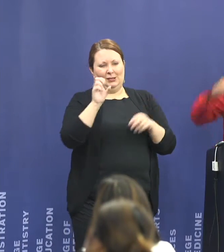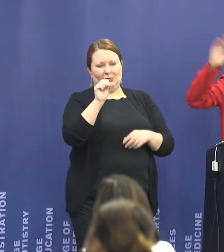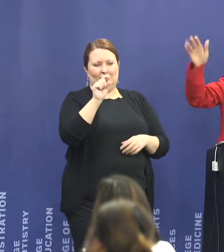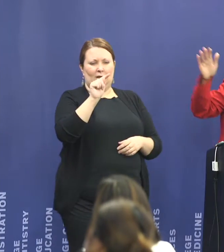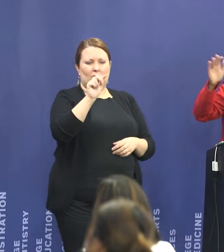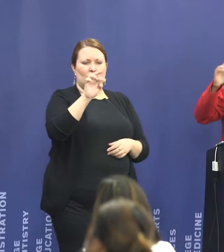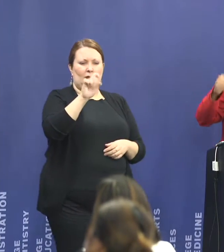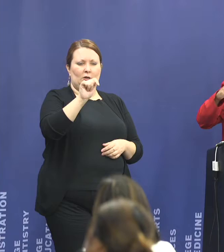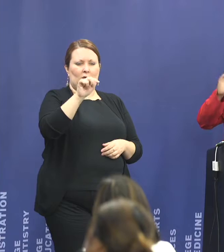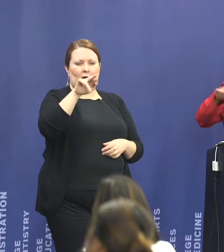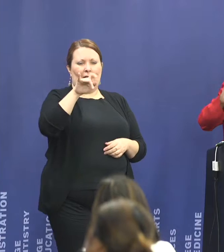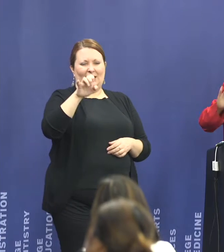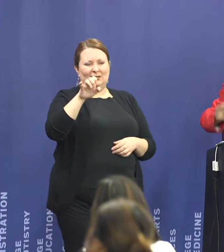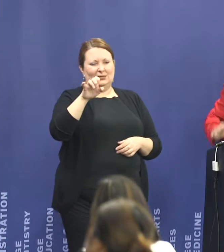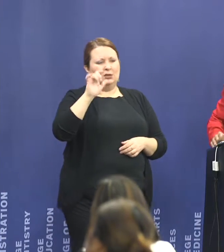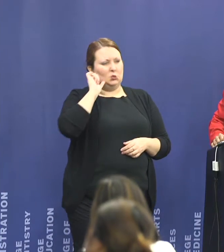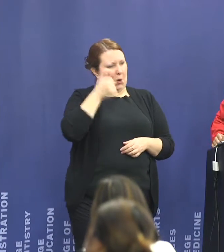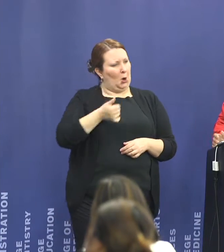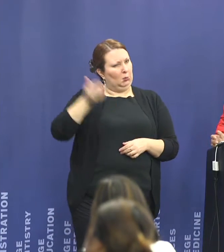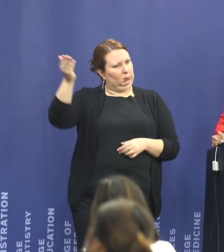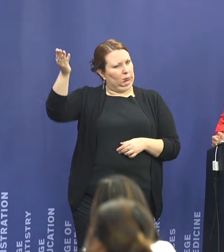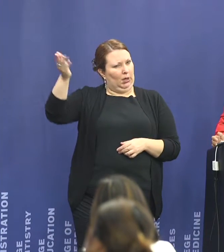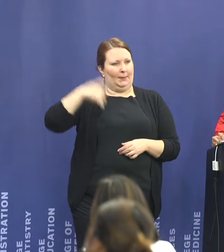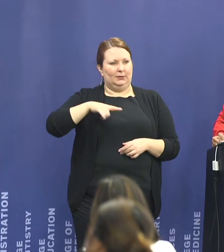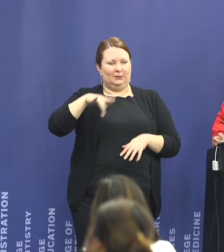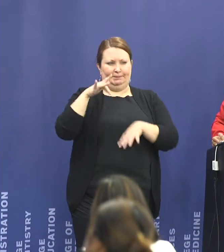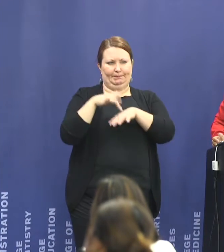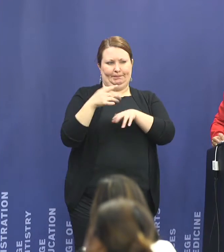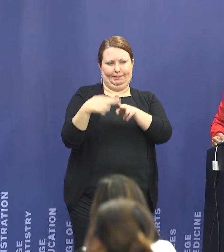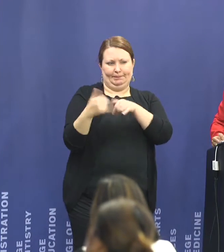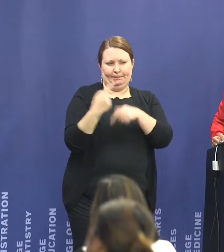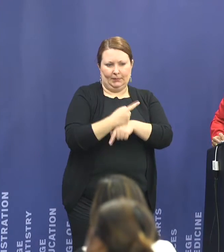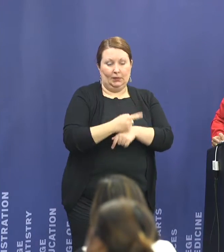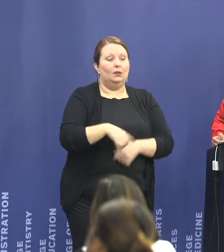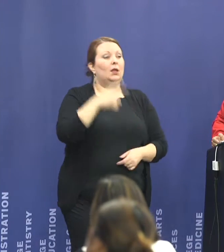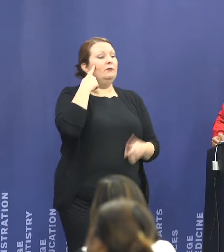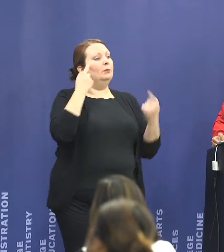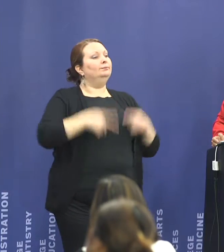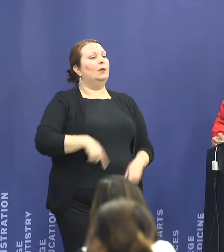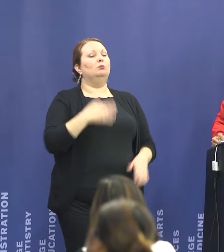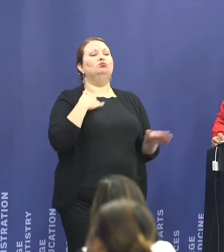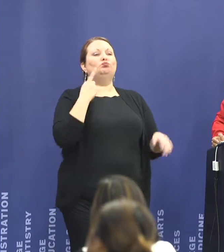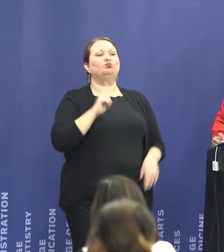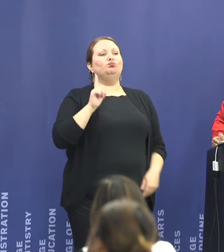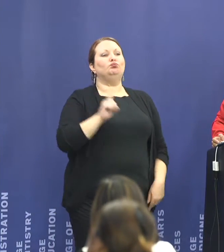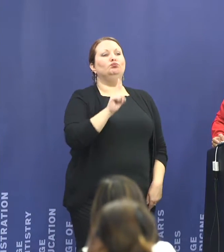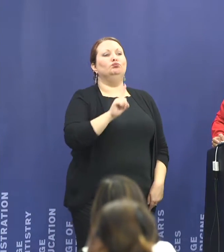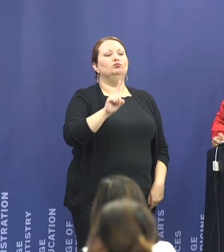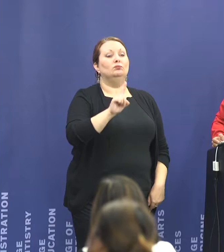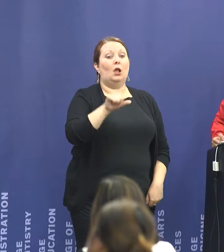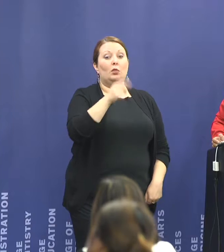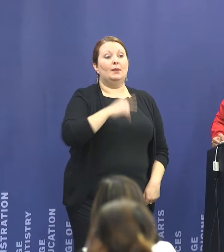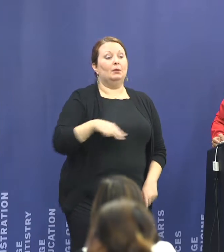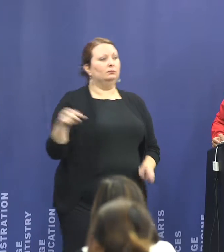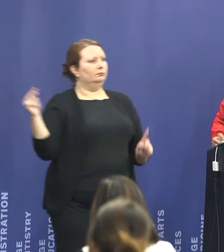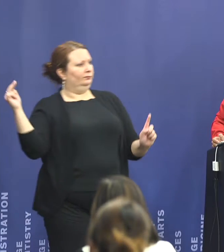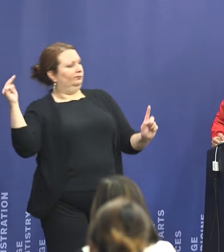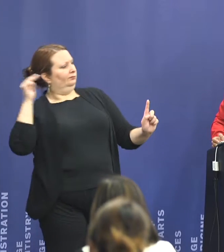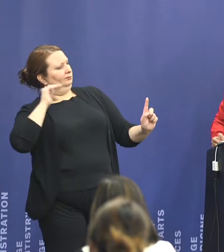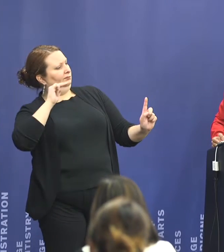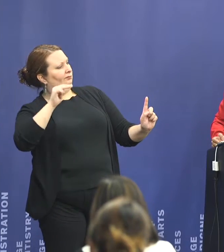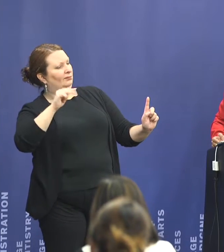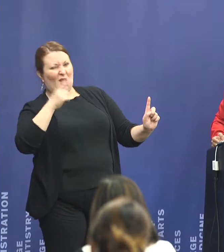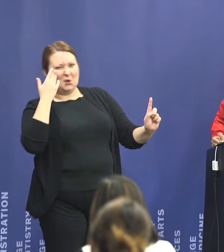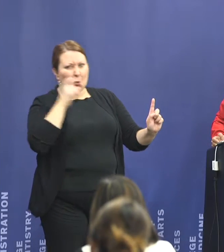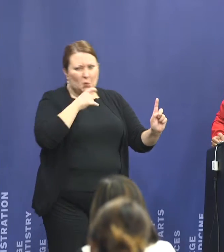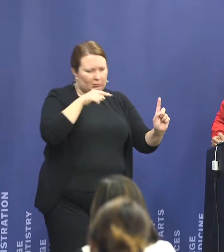part of the talk that I'm gonna do tomorrow, so I won't talk too much about it, but it basically says, if you were walking down the street, what race do you think other Americans who do not